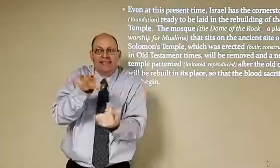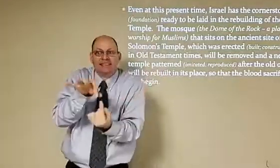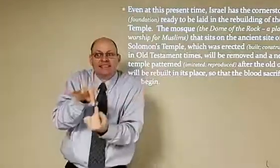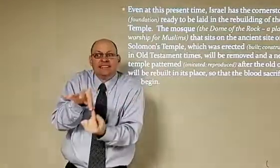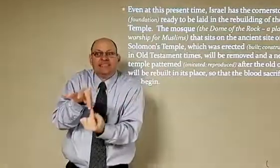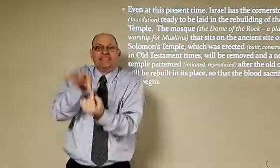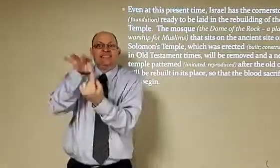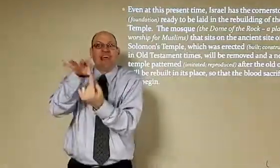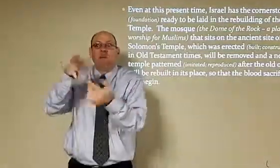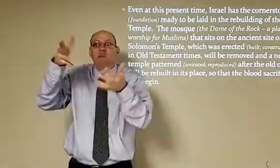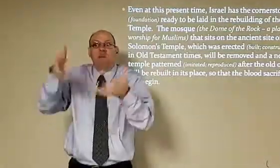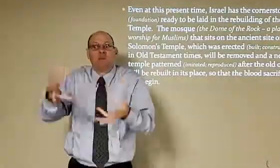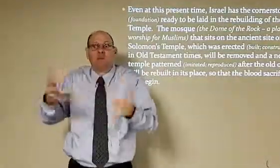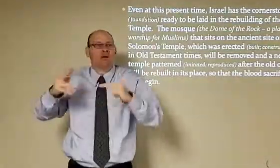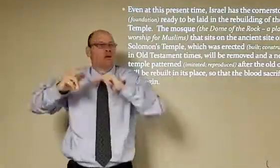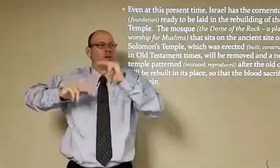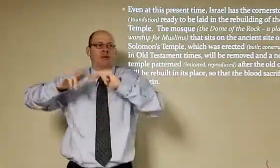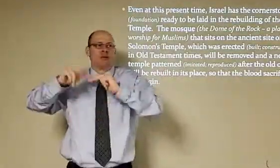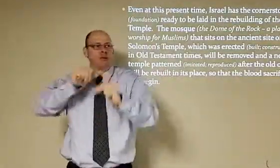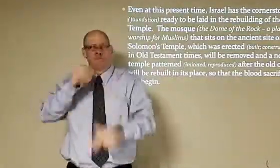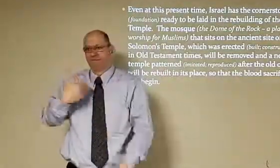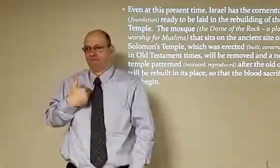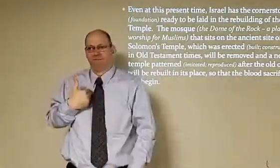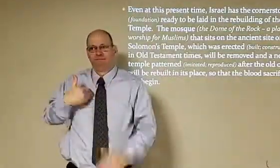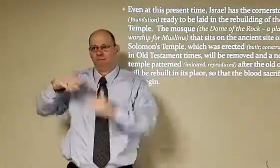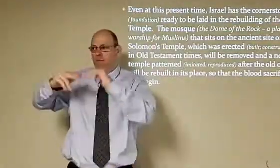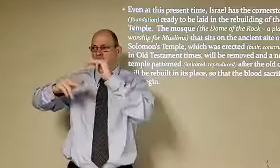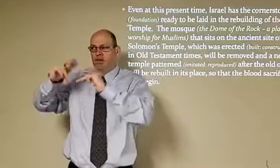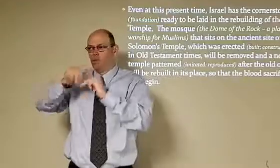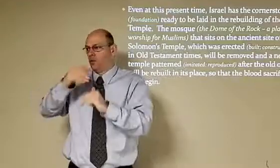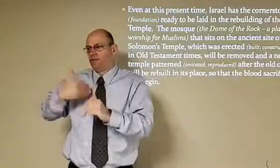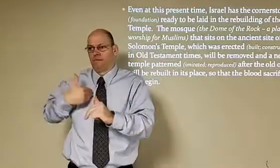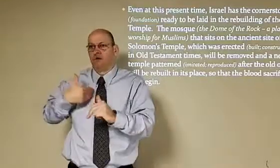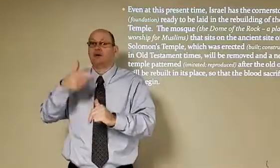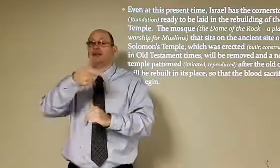They have it there. The only thing they don't have, they haven't built the temple yet.